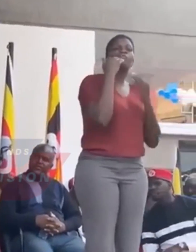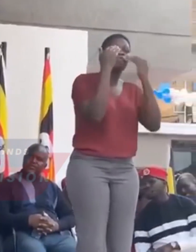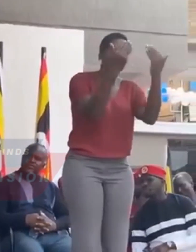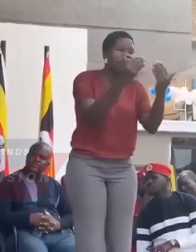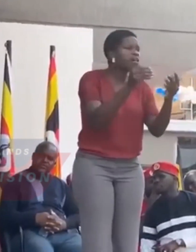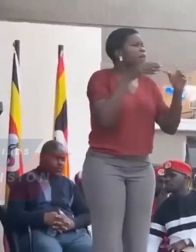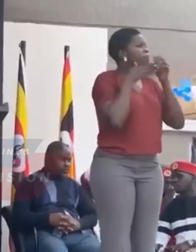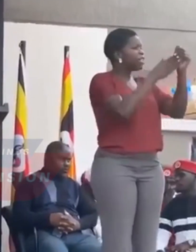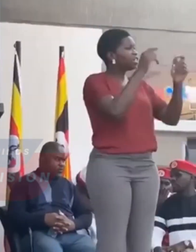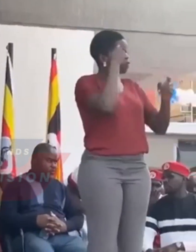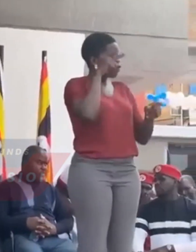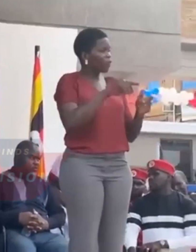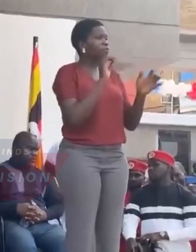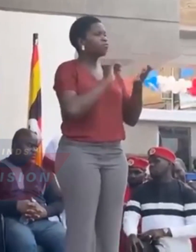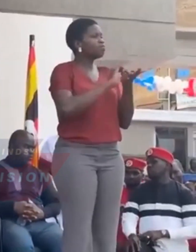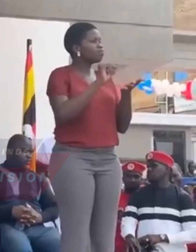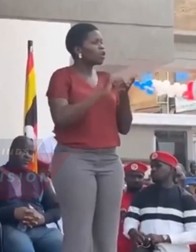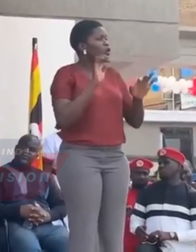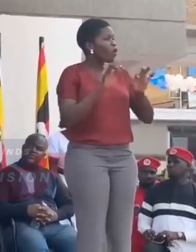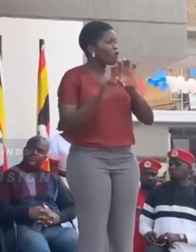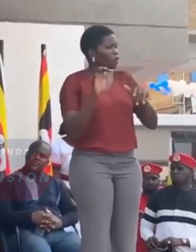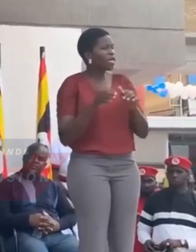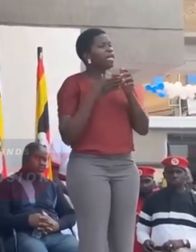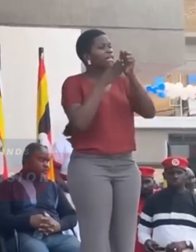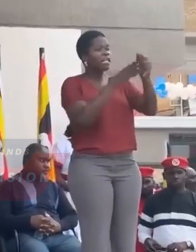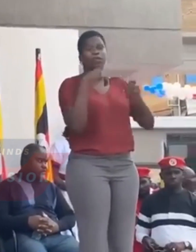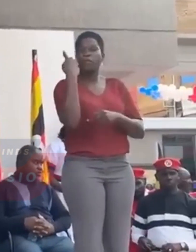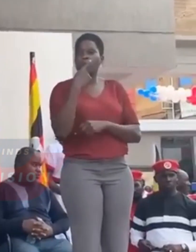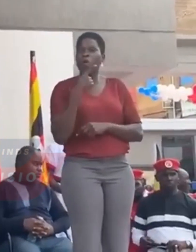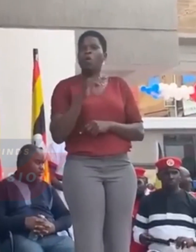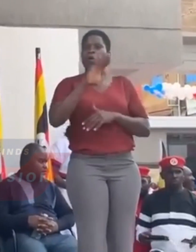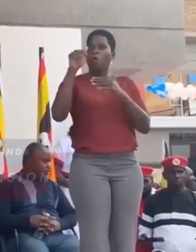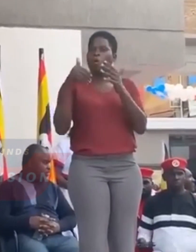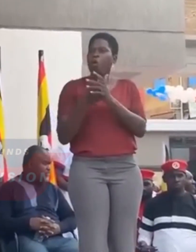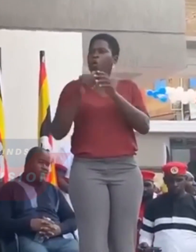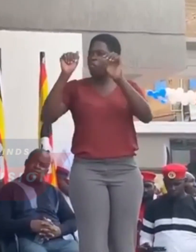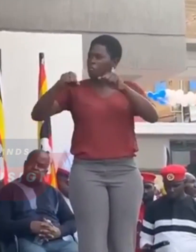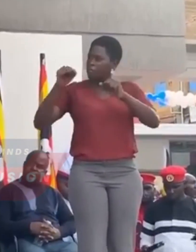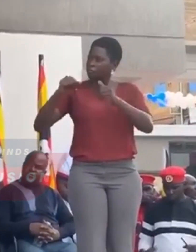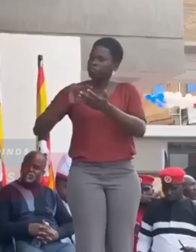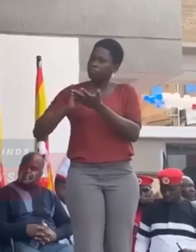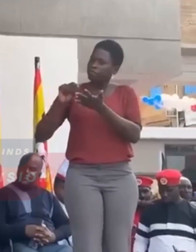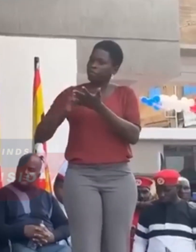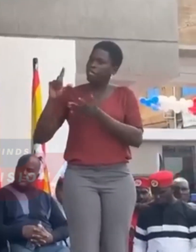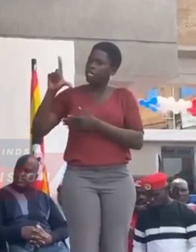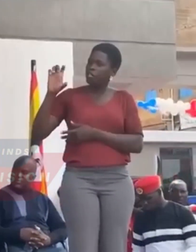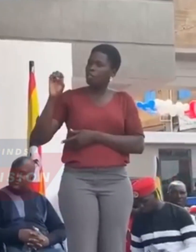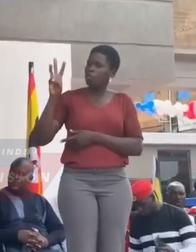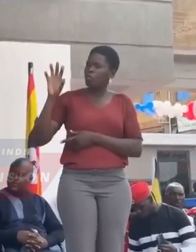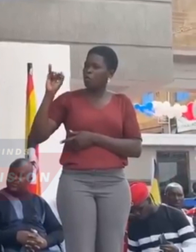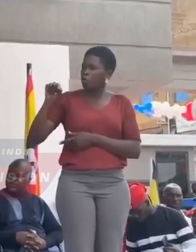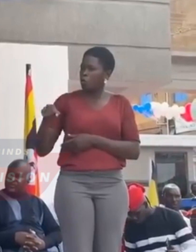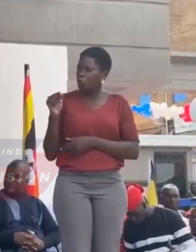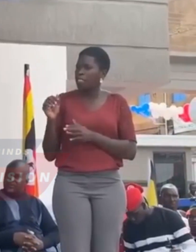the leadership of this secretariat, headed by the able Secretary General, Comrade David